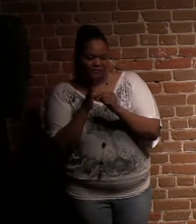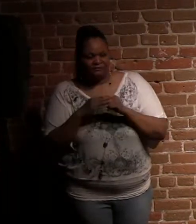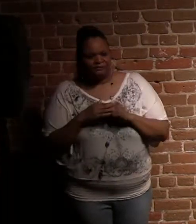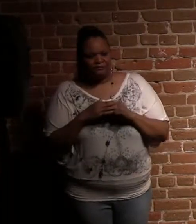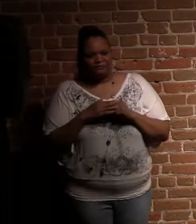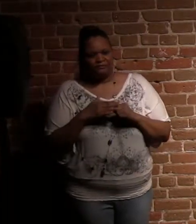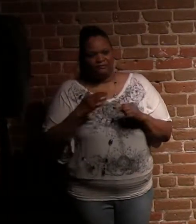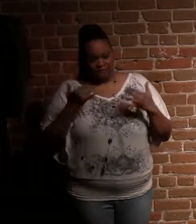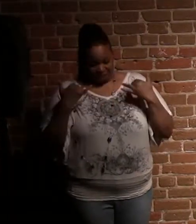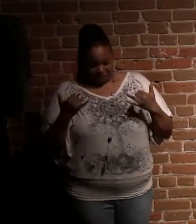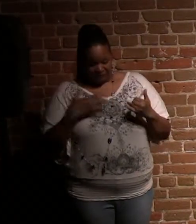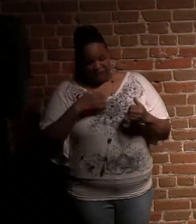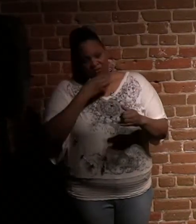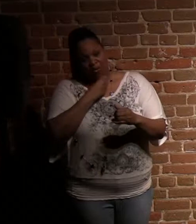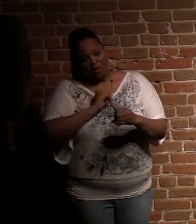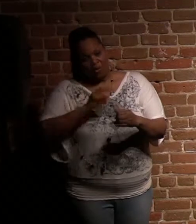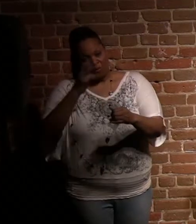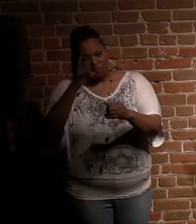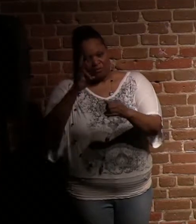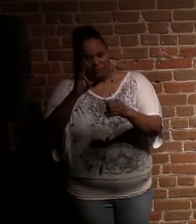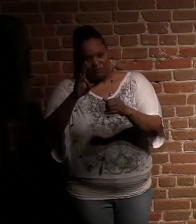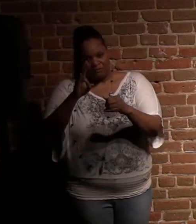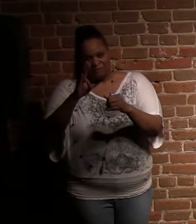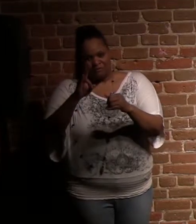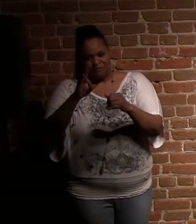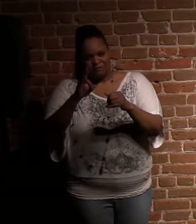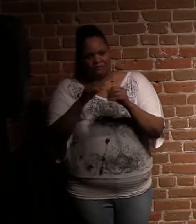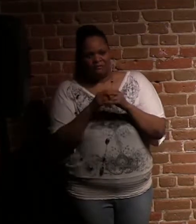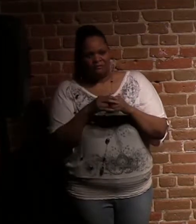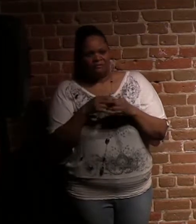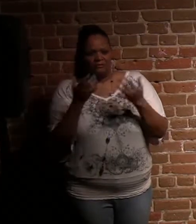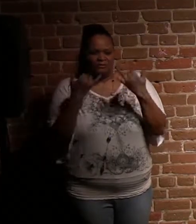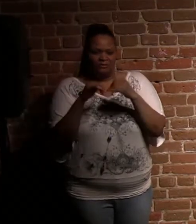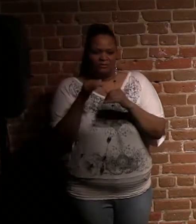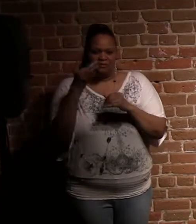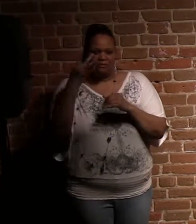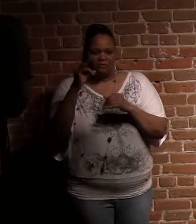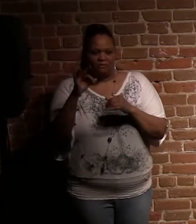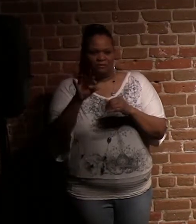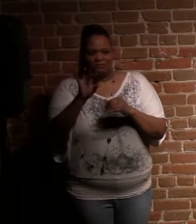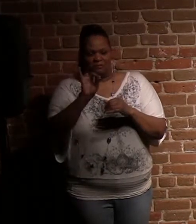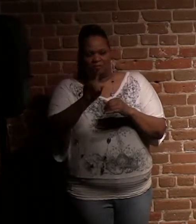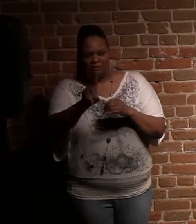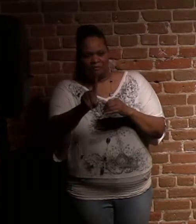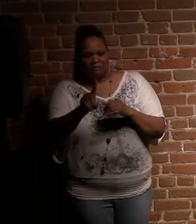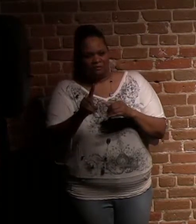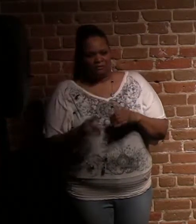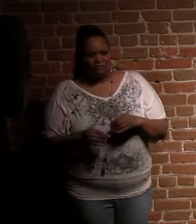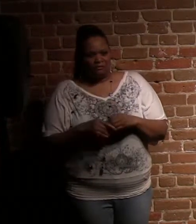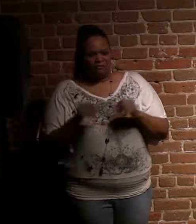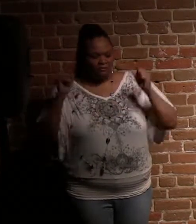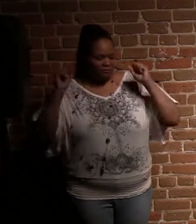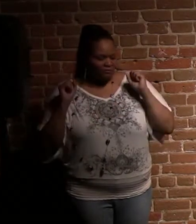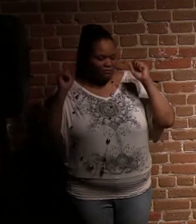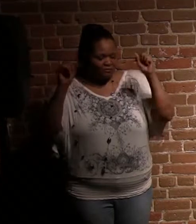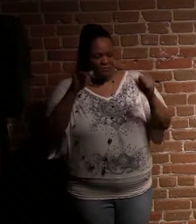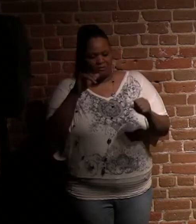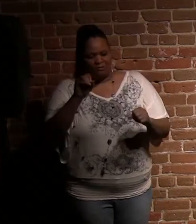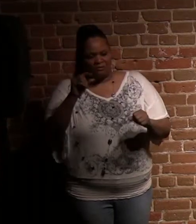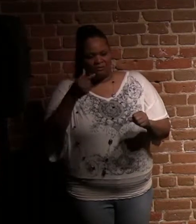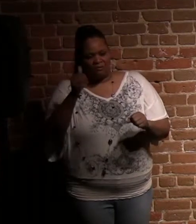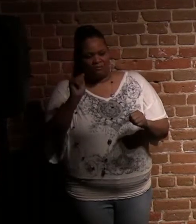I'm 17 years old. So that makes it 1981. I've been doing yoga for 5 years. I'm